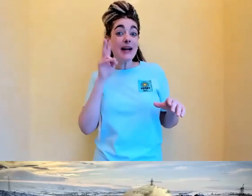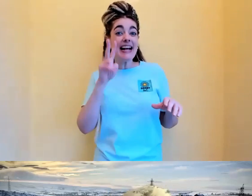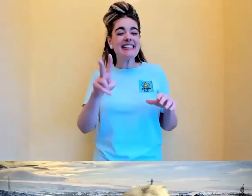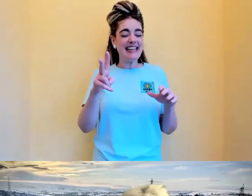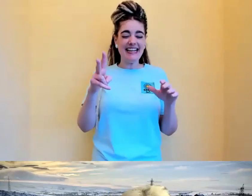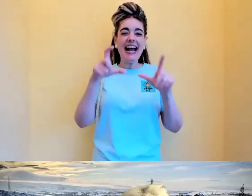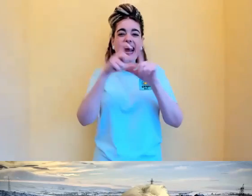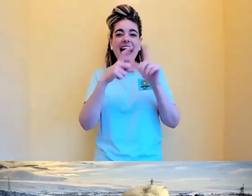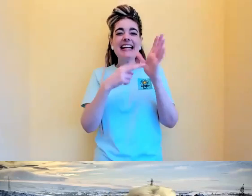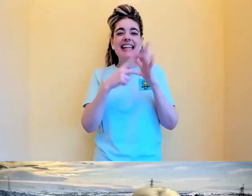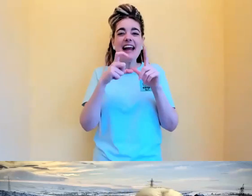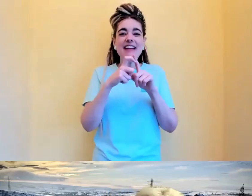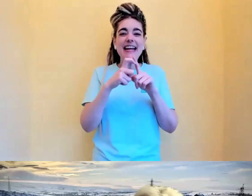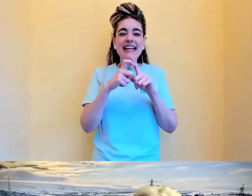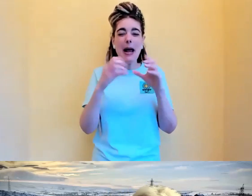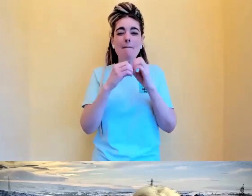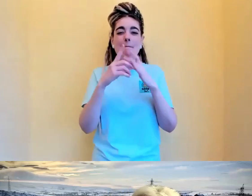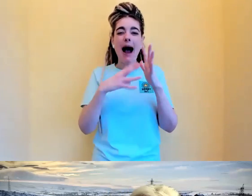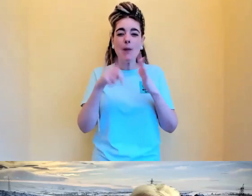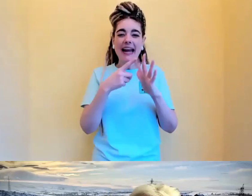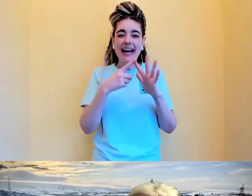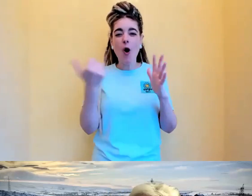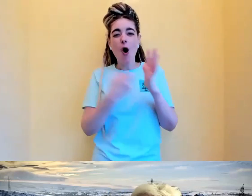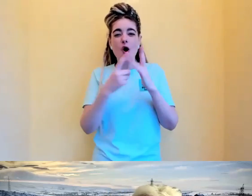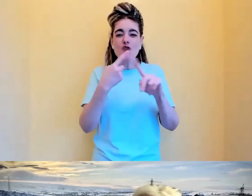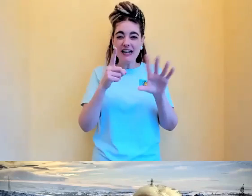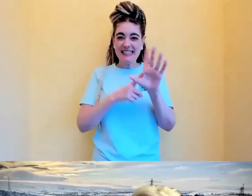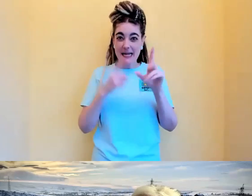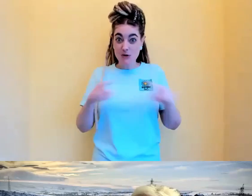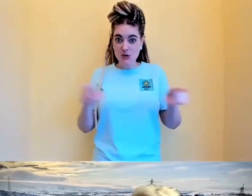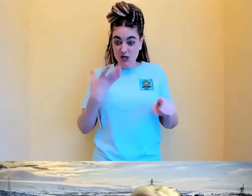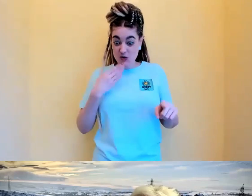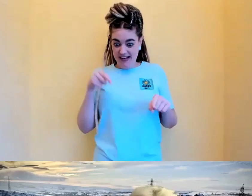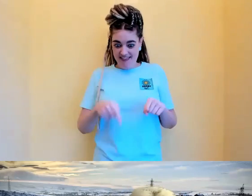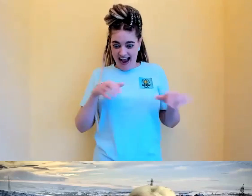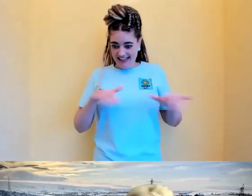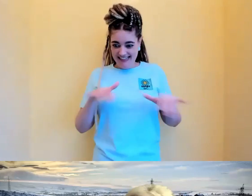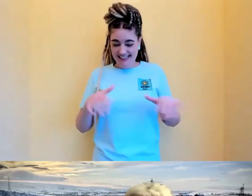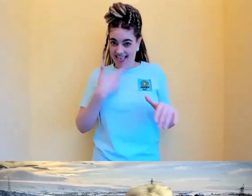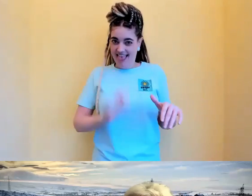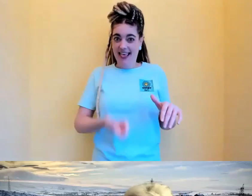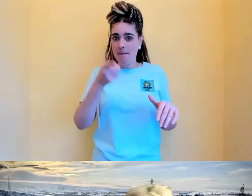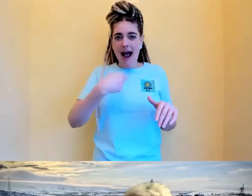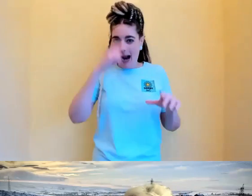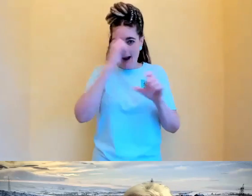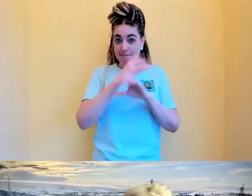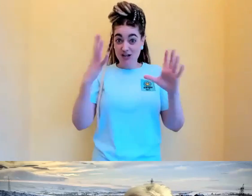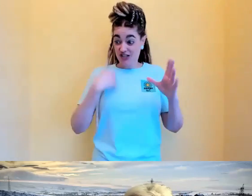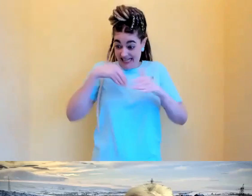or Roxy Music. And I can't imagine trying to get that out of my house, so let alone a grand. No.